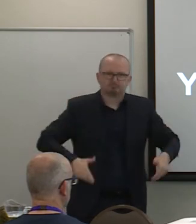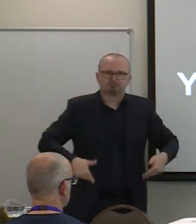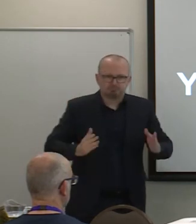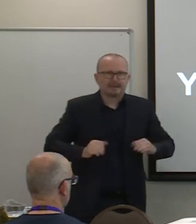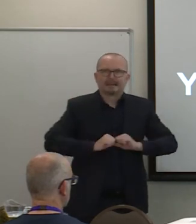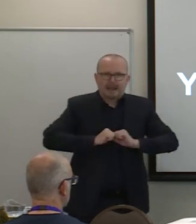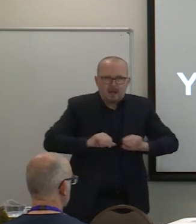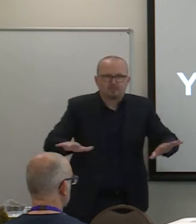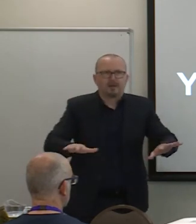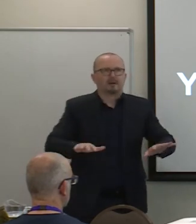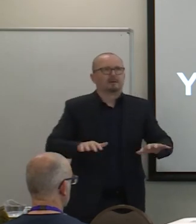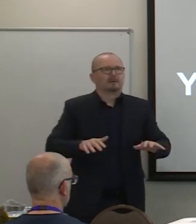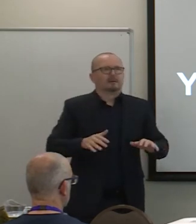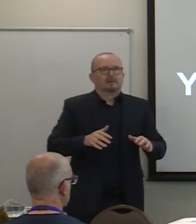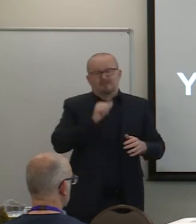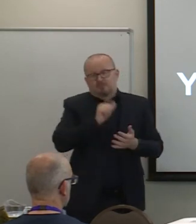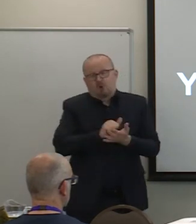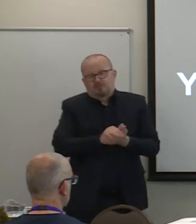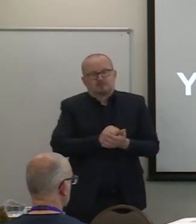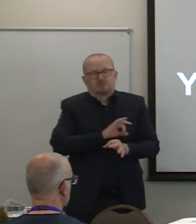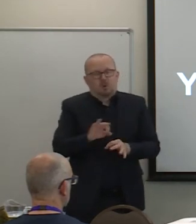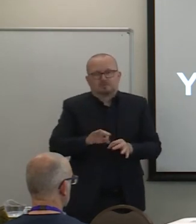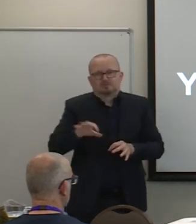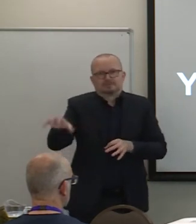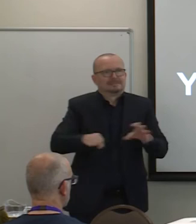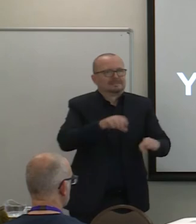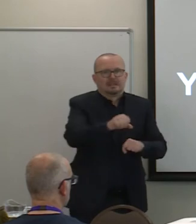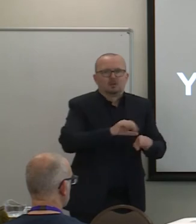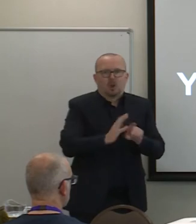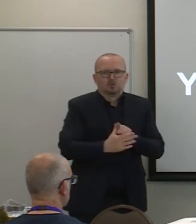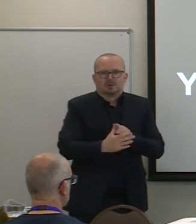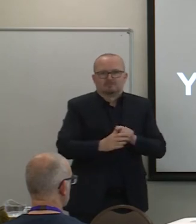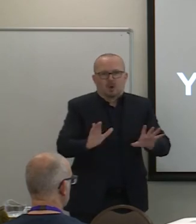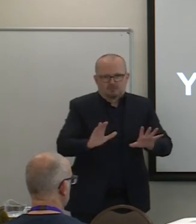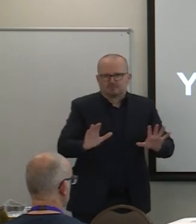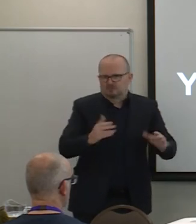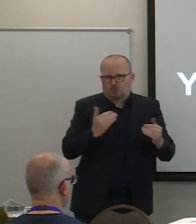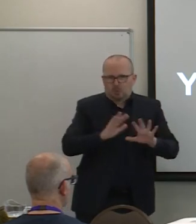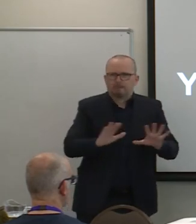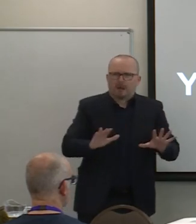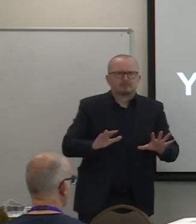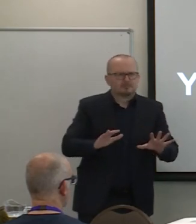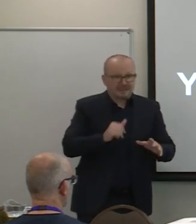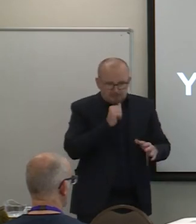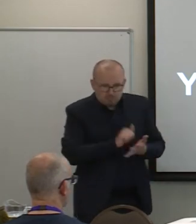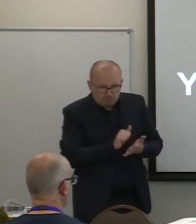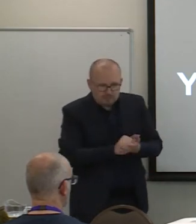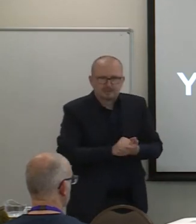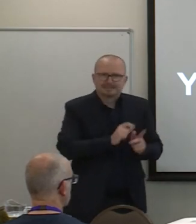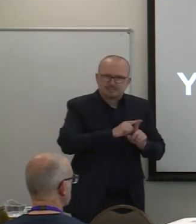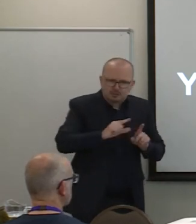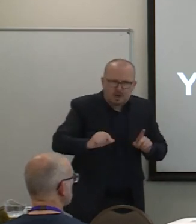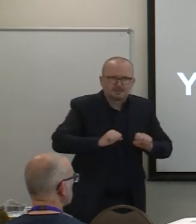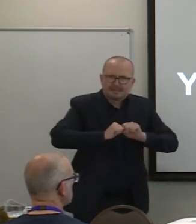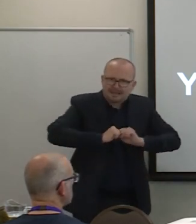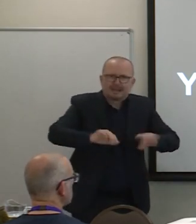appropriate. Don't do any sort of cultural appropriation and all that dodgy stuff. That's not cool. But get your stuff out there. Digitise your stuff. It's